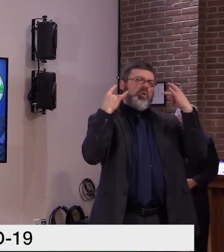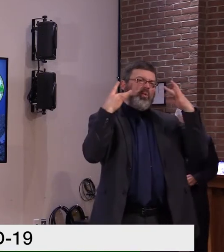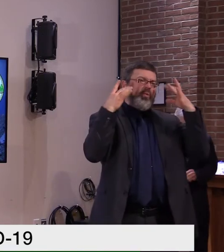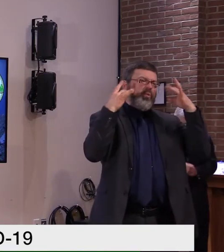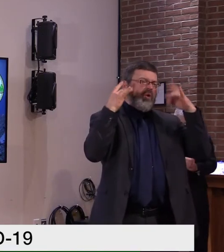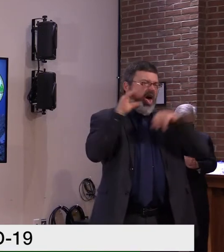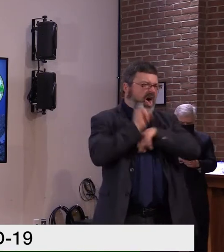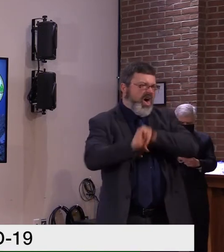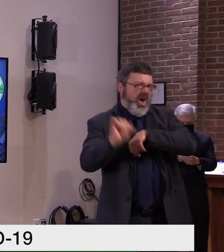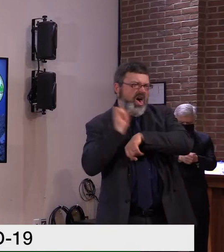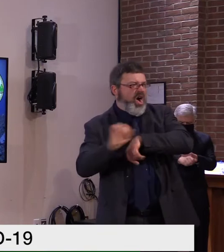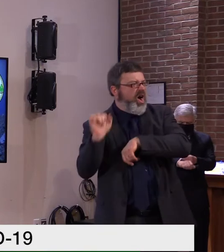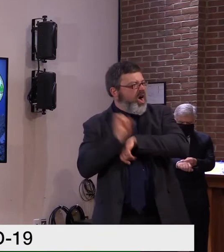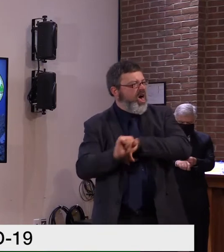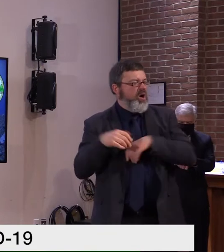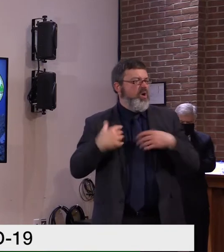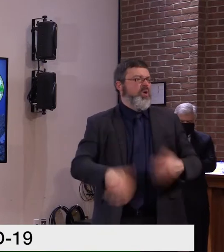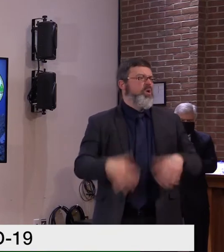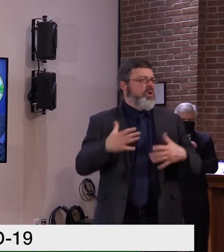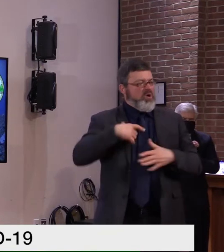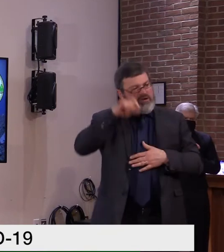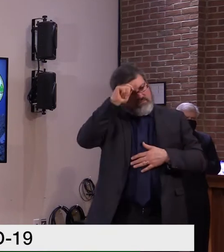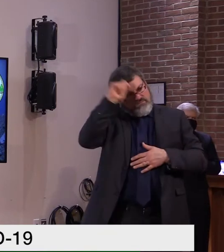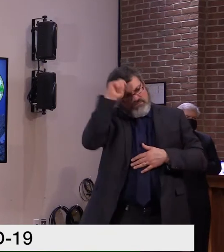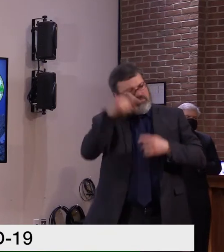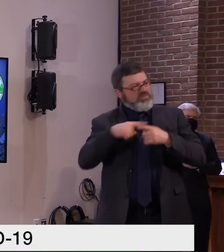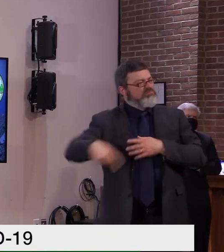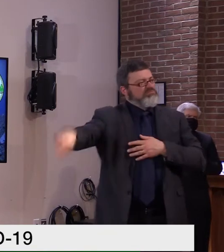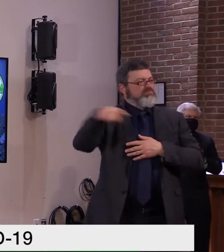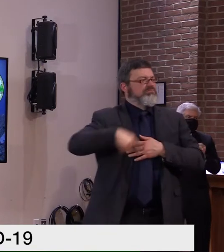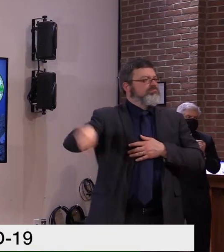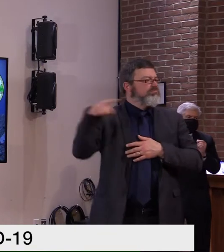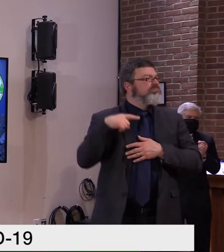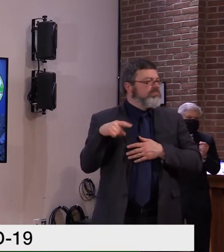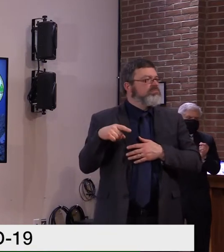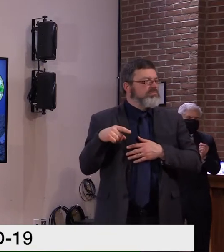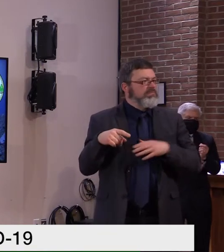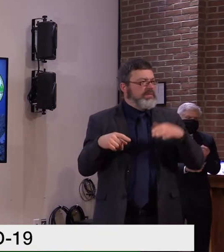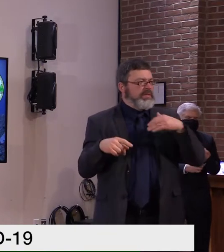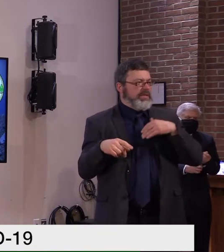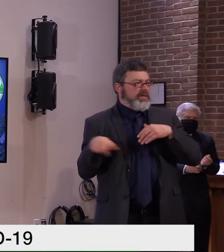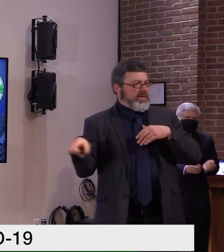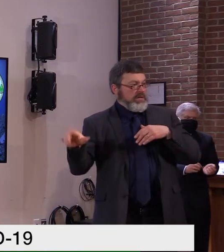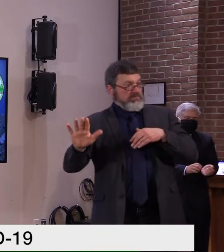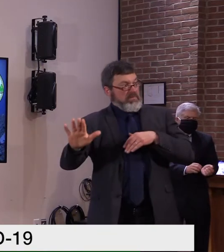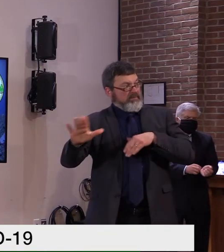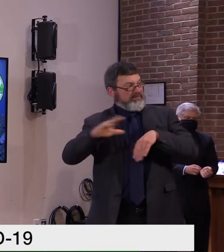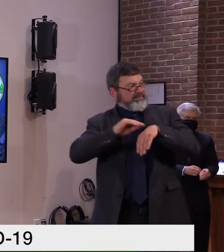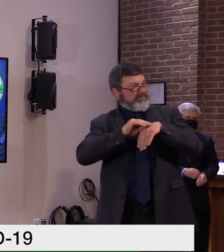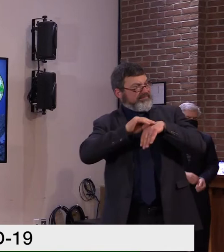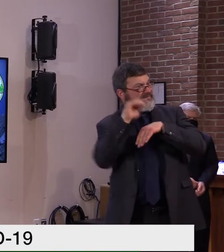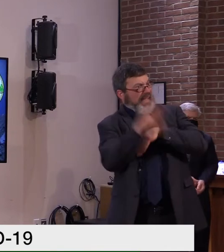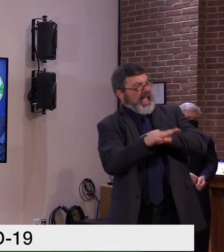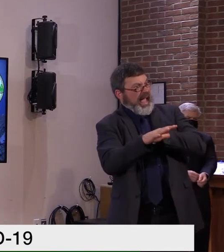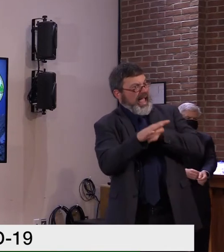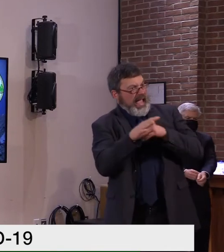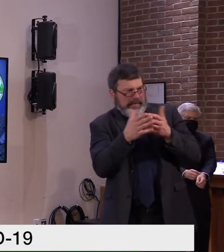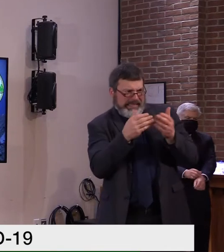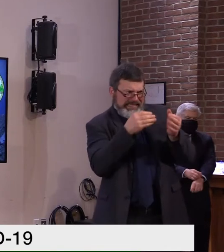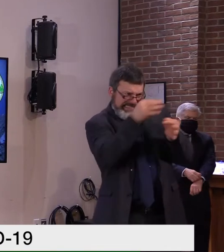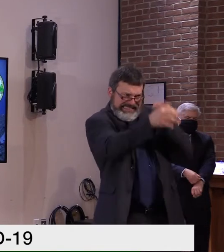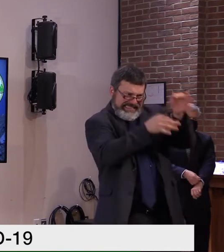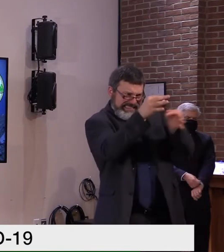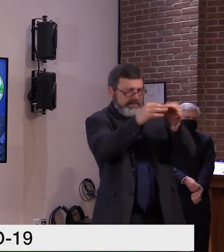sure everyone has the information and recommendations they need for their own health, including for testing, quarantine,